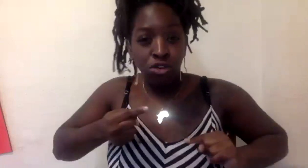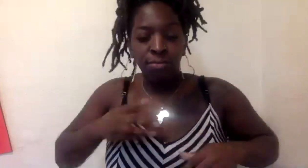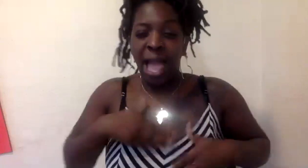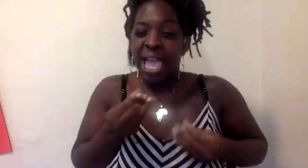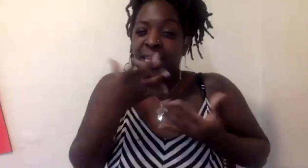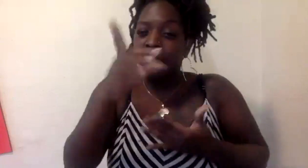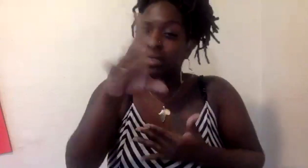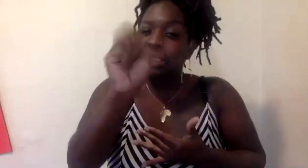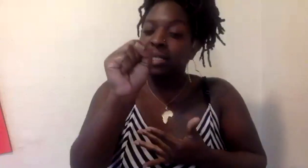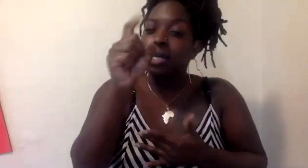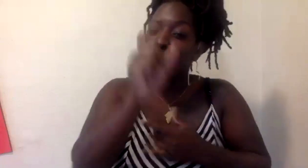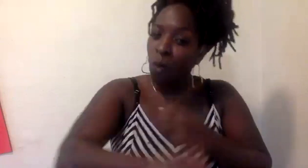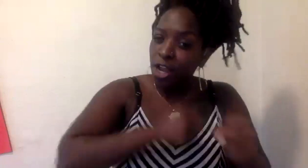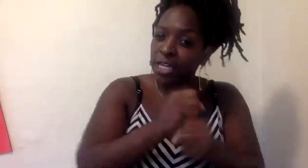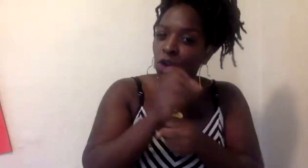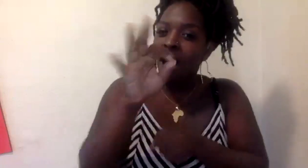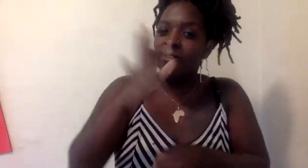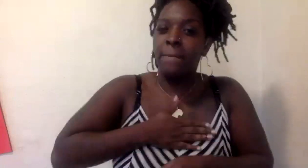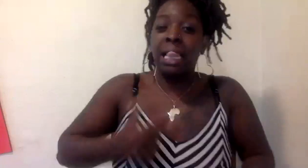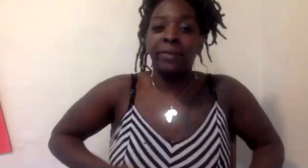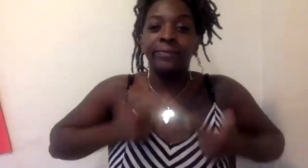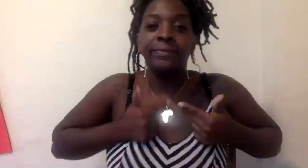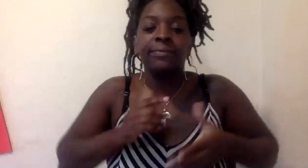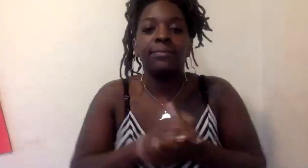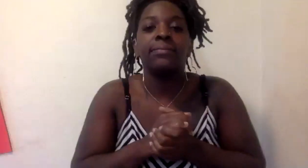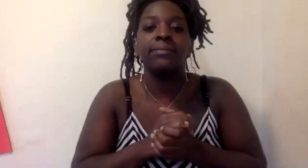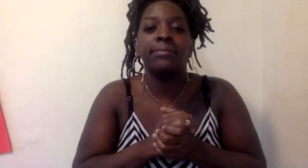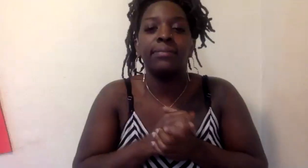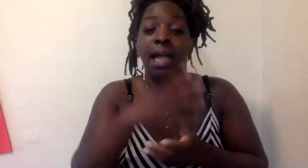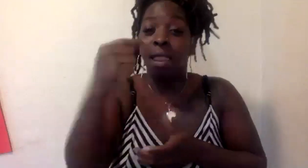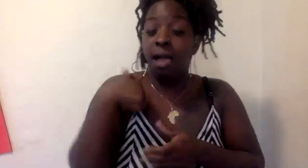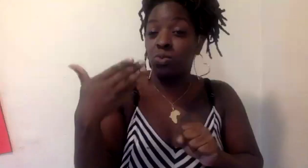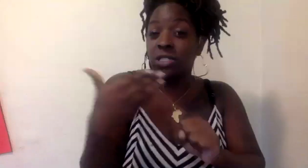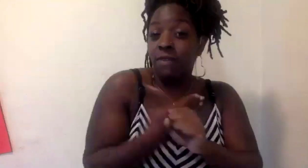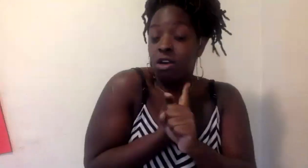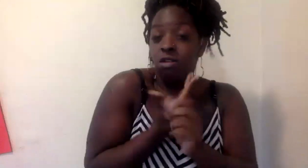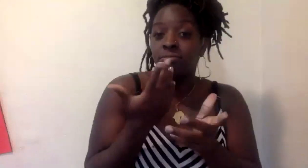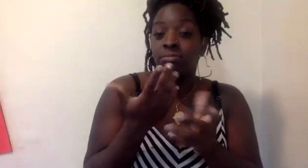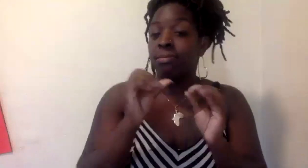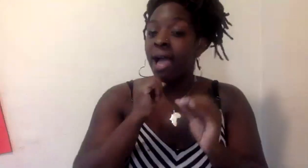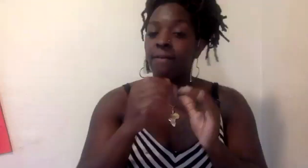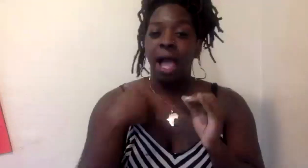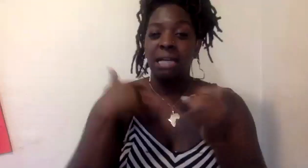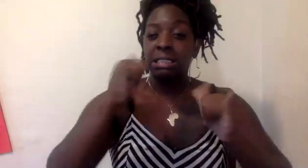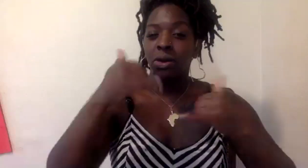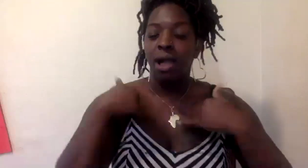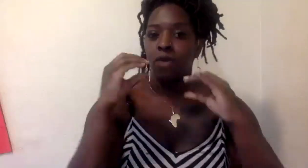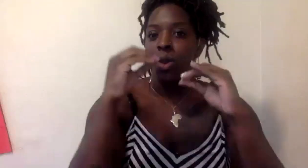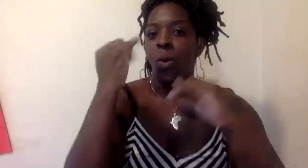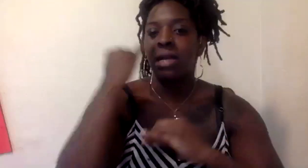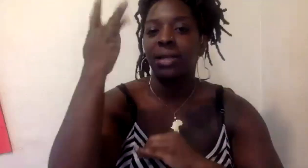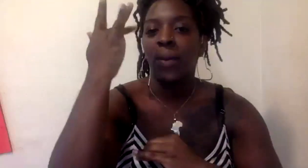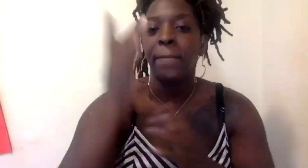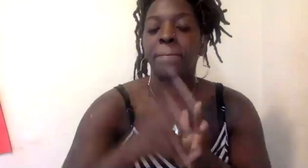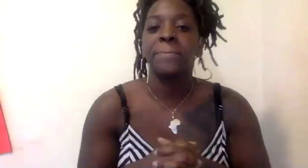I am extremely hurt. I gave DCS a year of my life, and I was fired, and I still have no